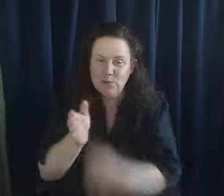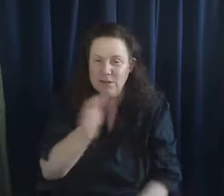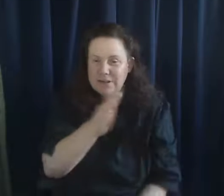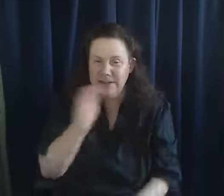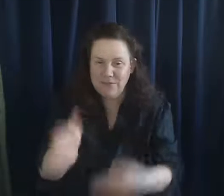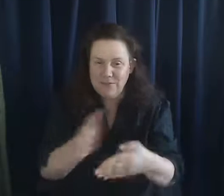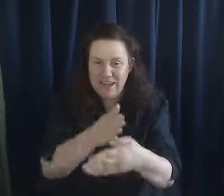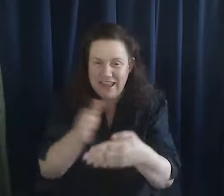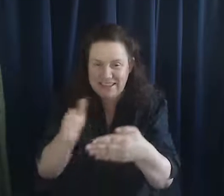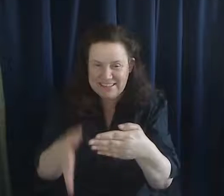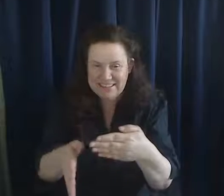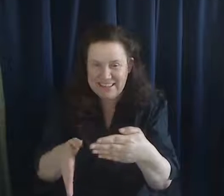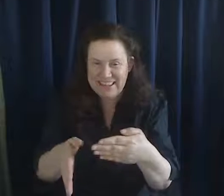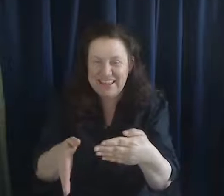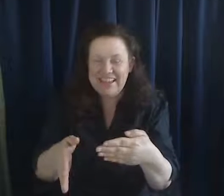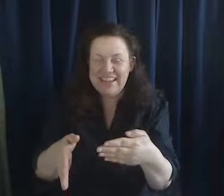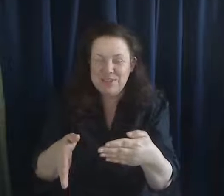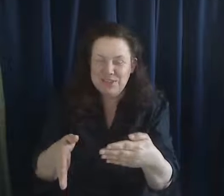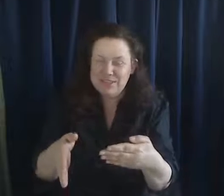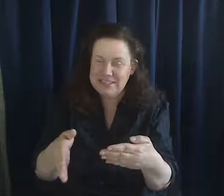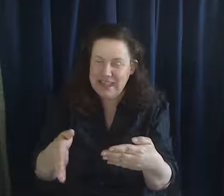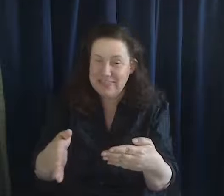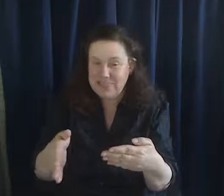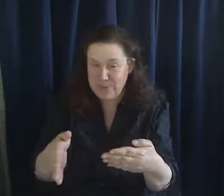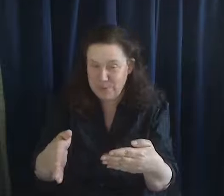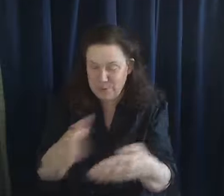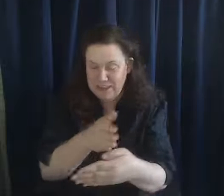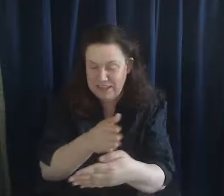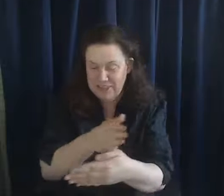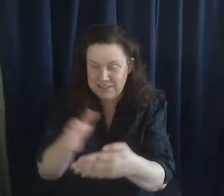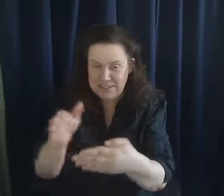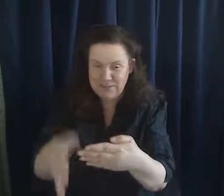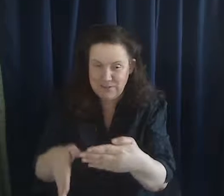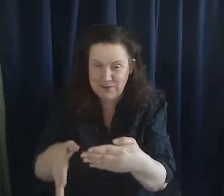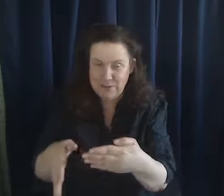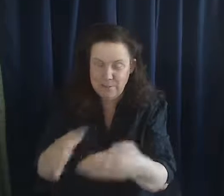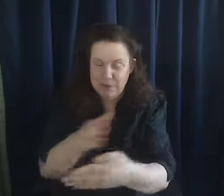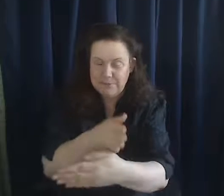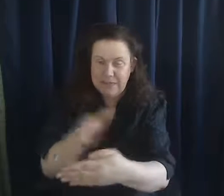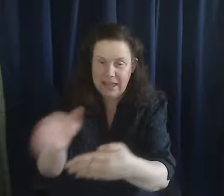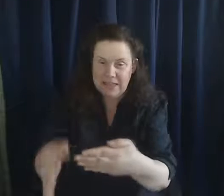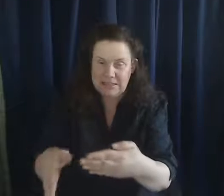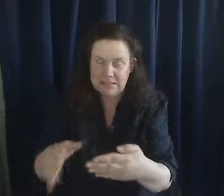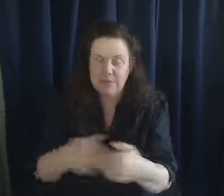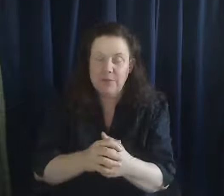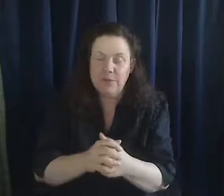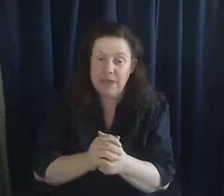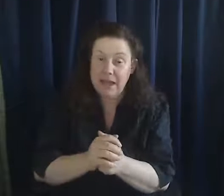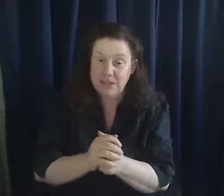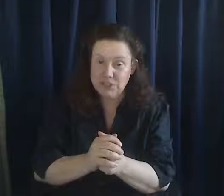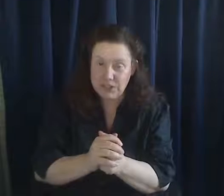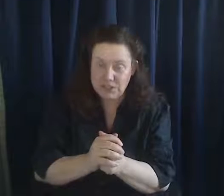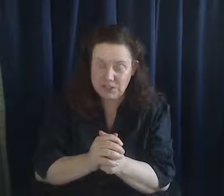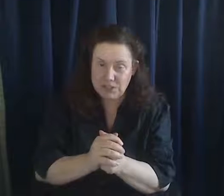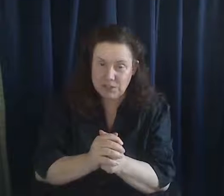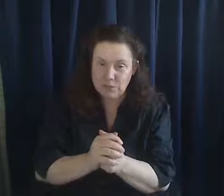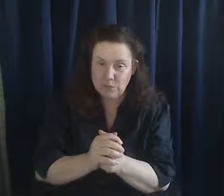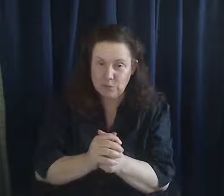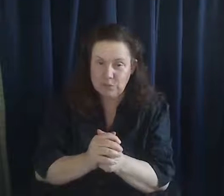would never end, which is not that pretty, and this is very abrupt, and is very abrupt, I changed it to